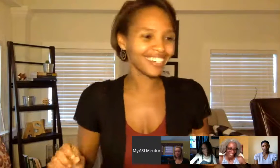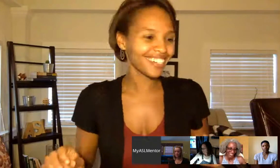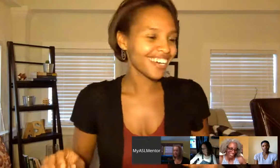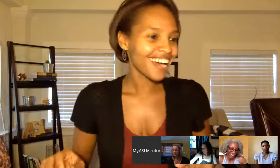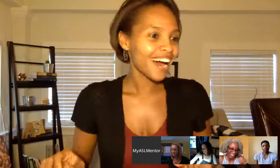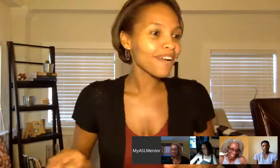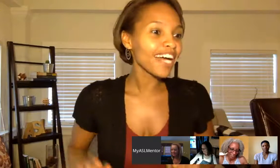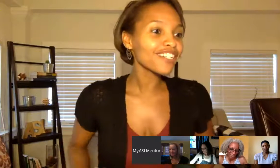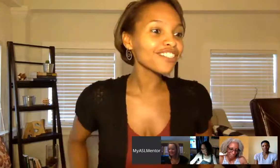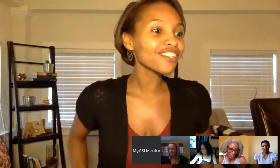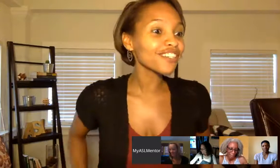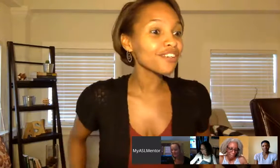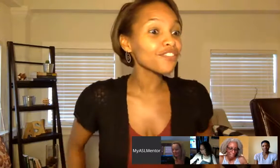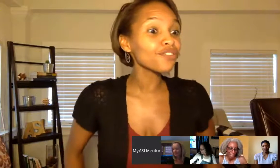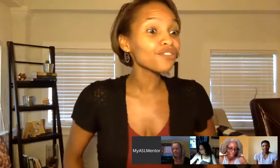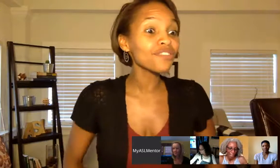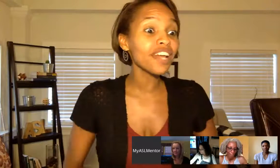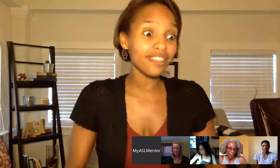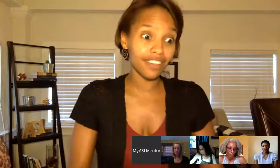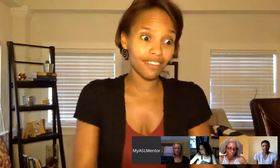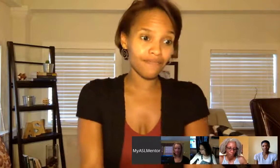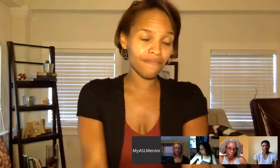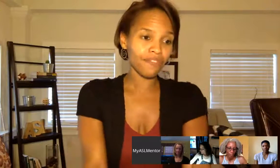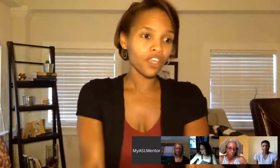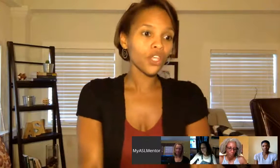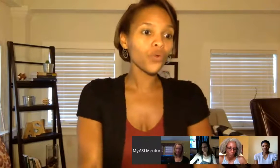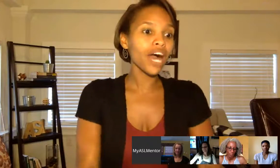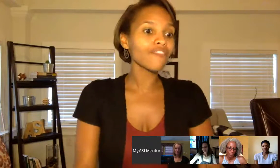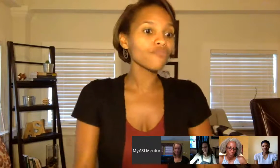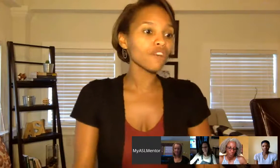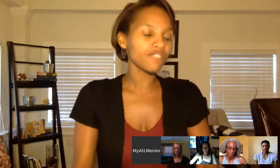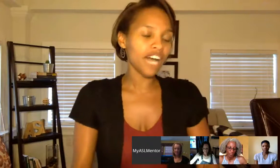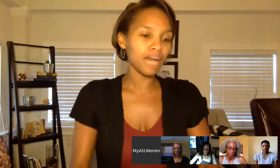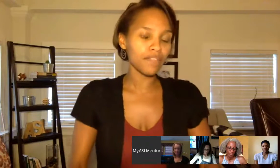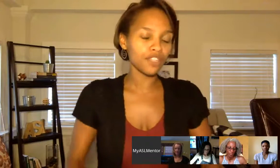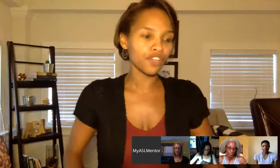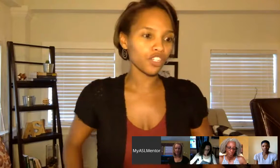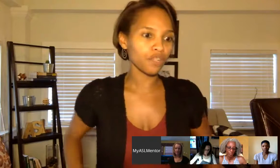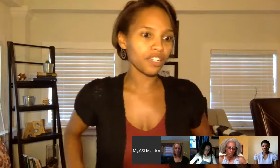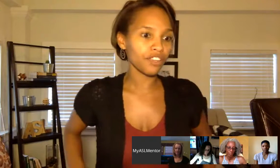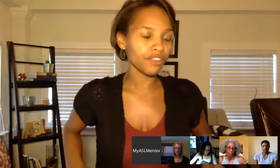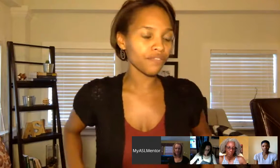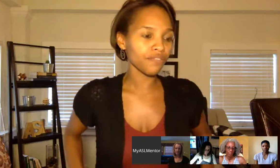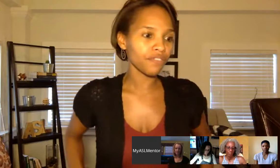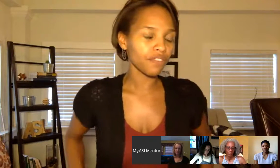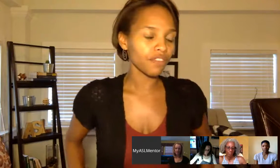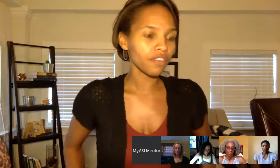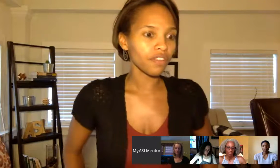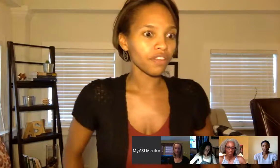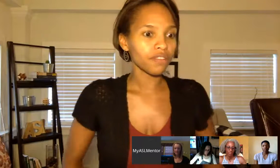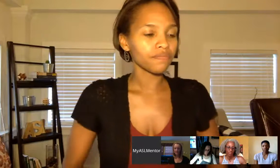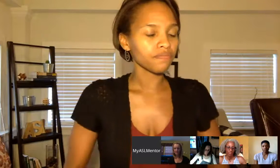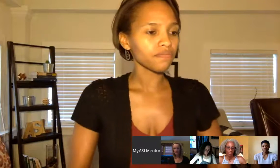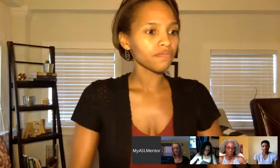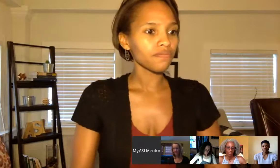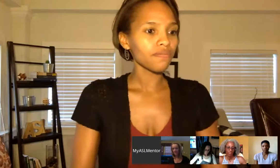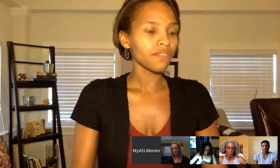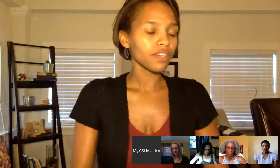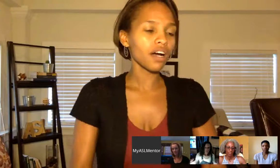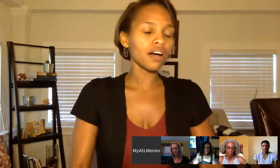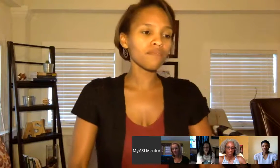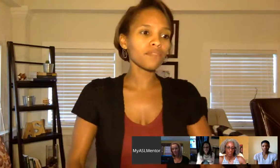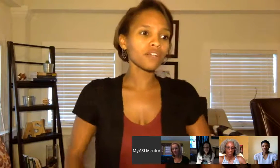sentence. But I assure you, if you do nothing, you will have a rough time this freshman year.